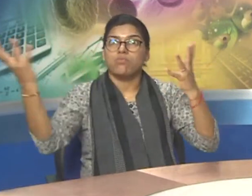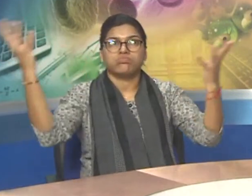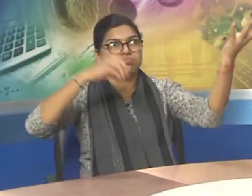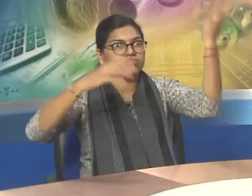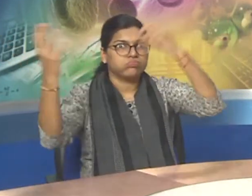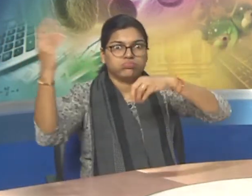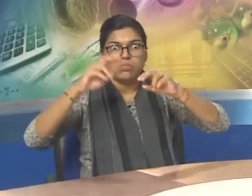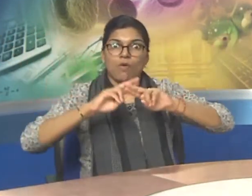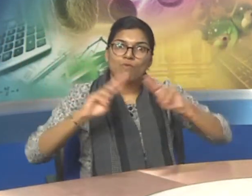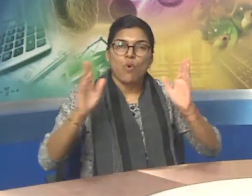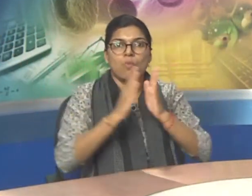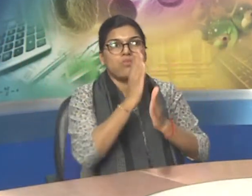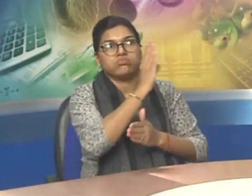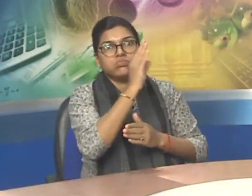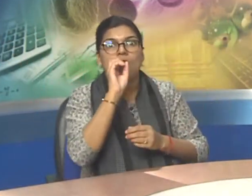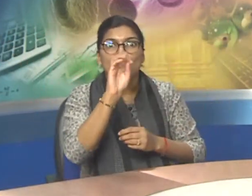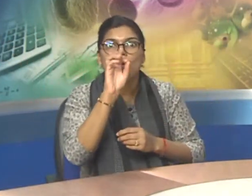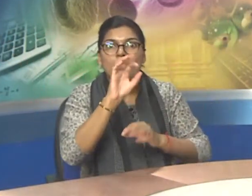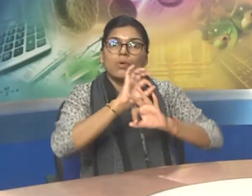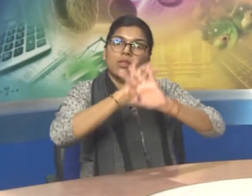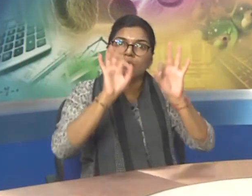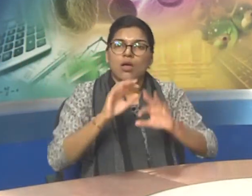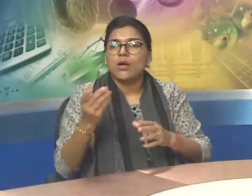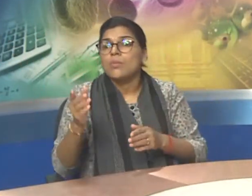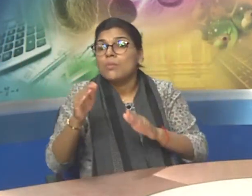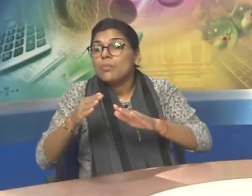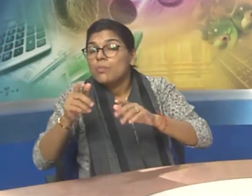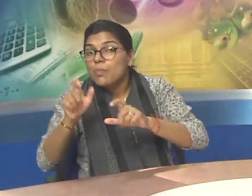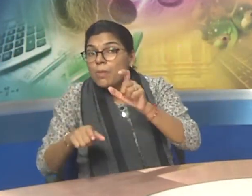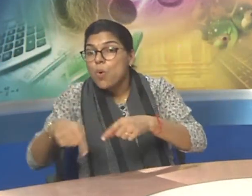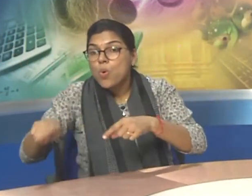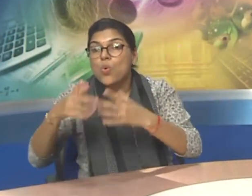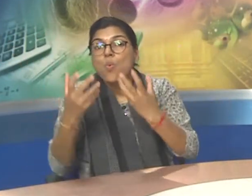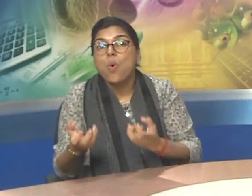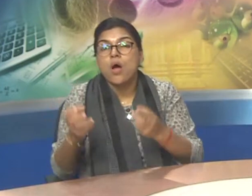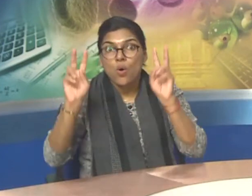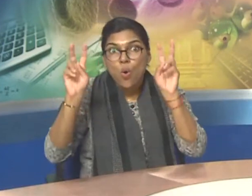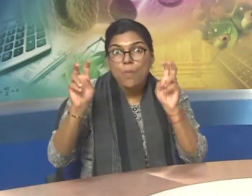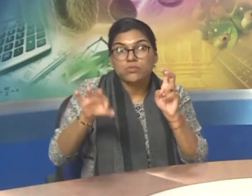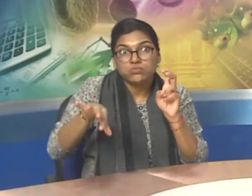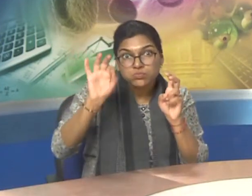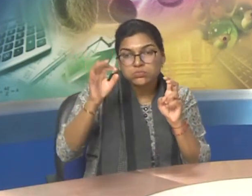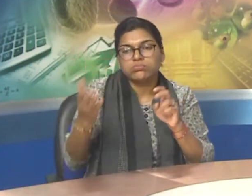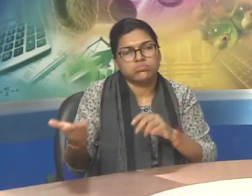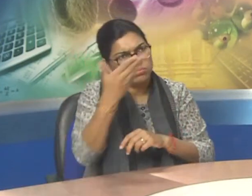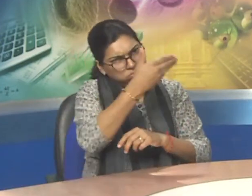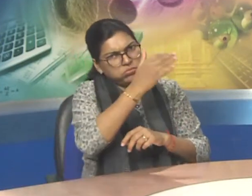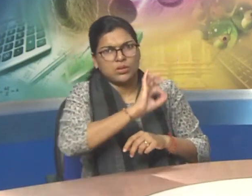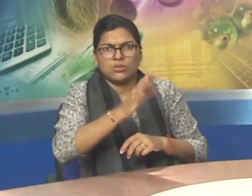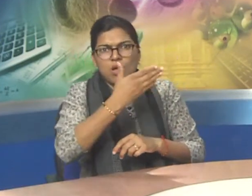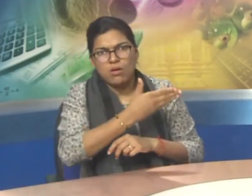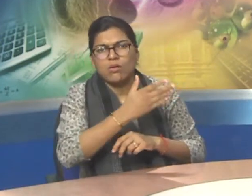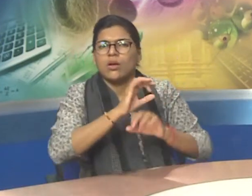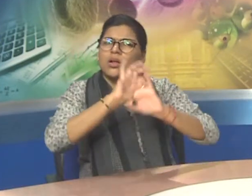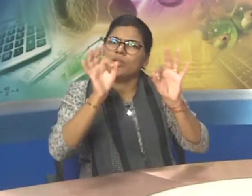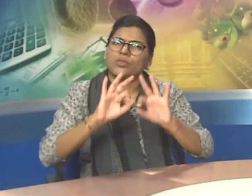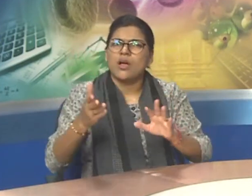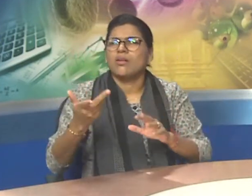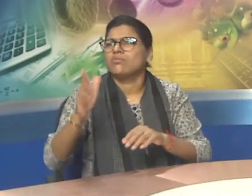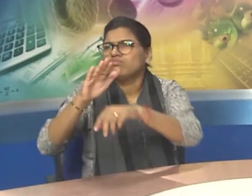But if we try to understand the meaning, then we will understand that there are many books in the library, and similarly,